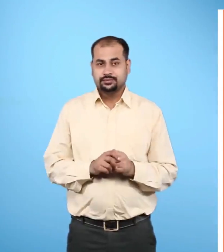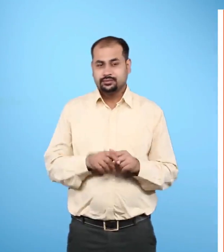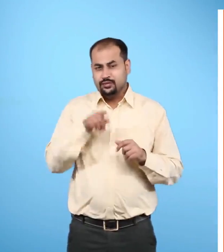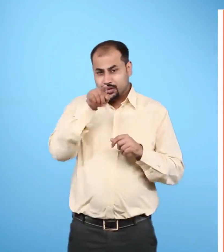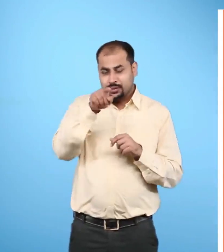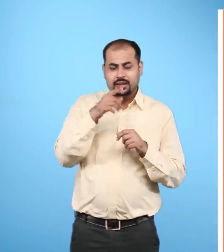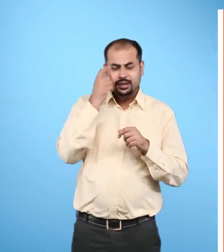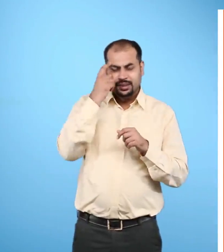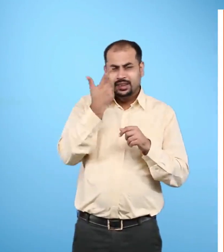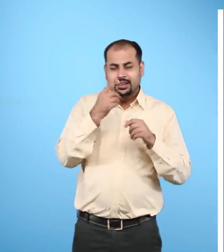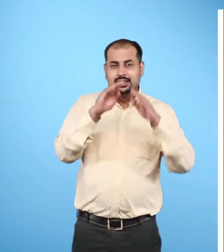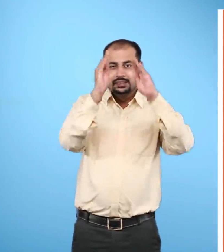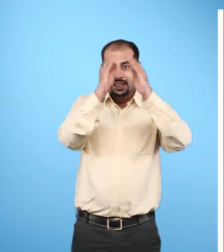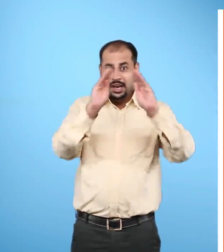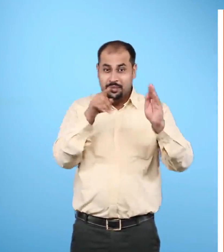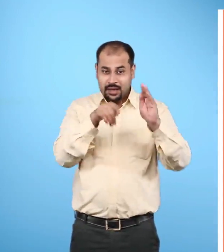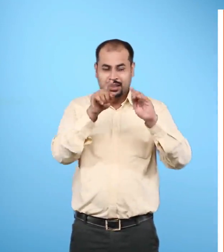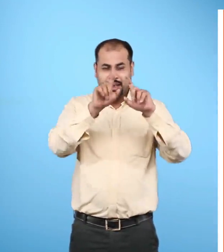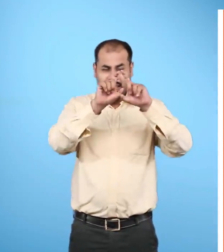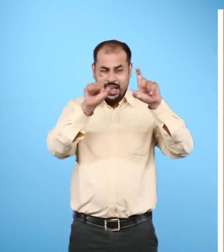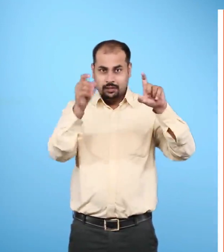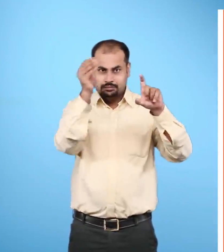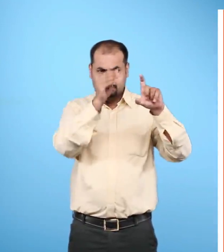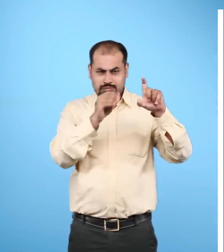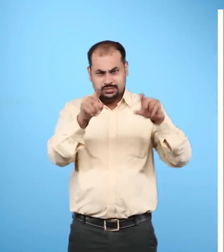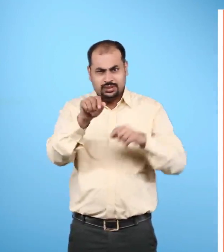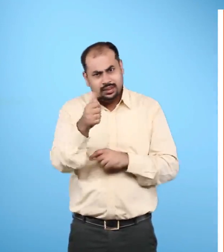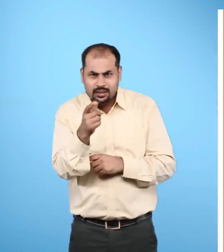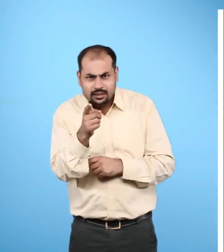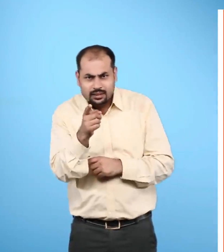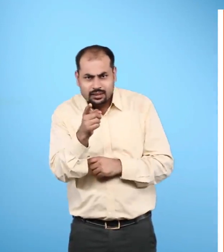Can you think of some other ways of completing the shape?